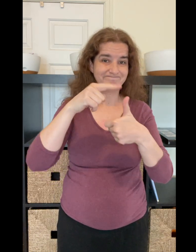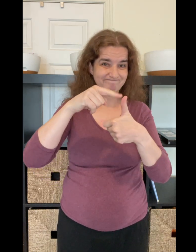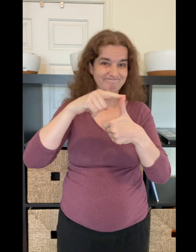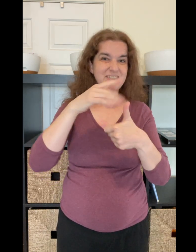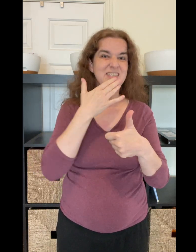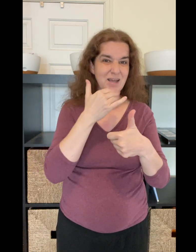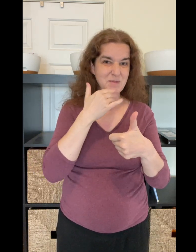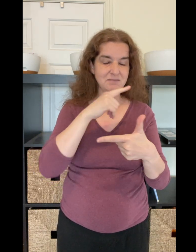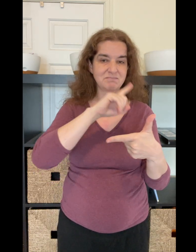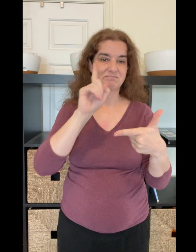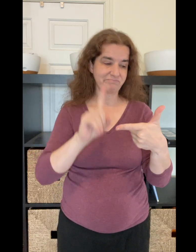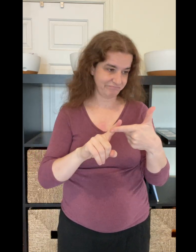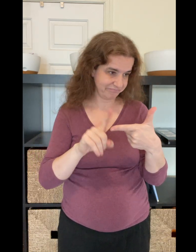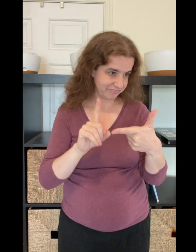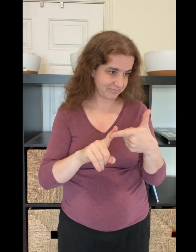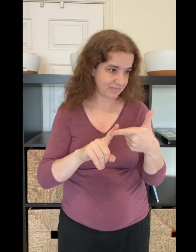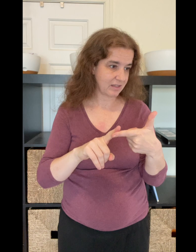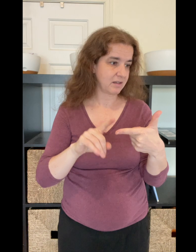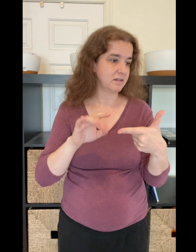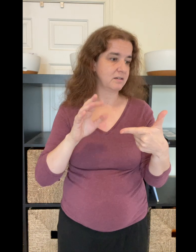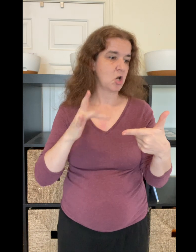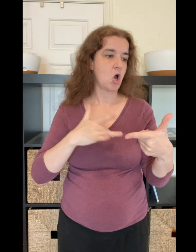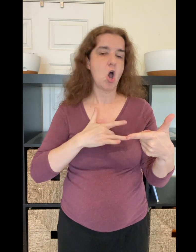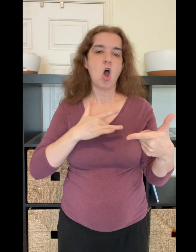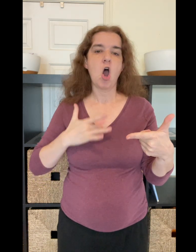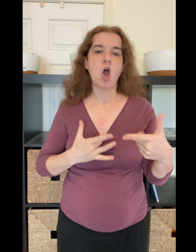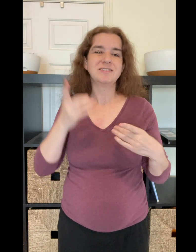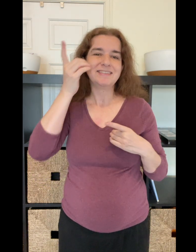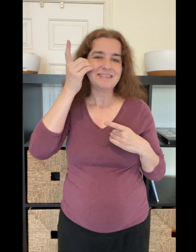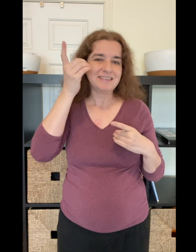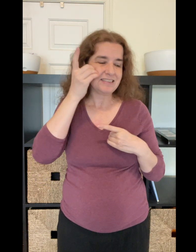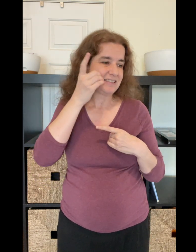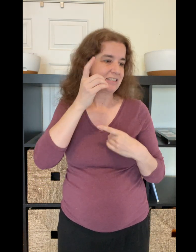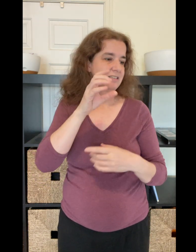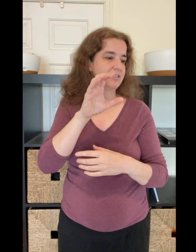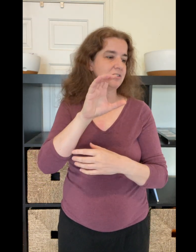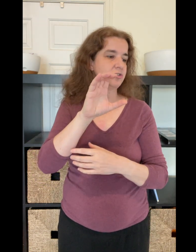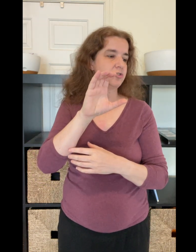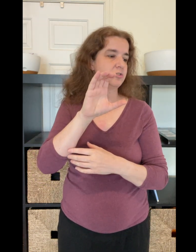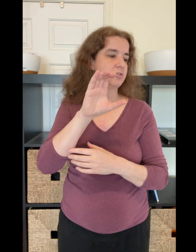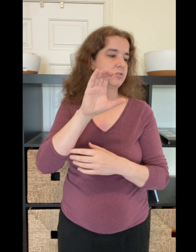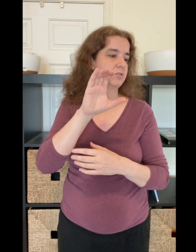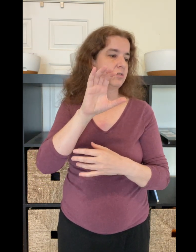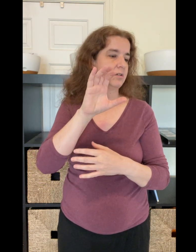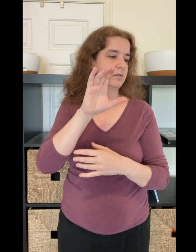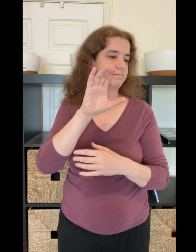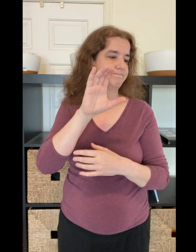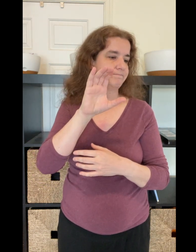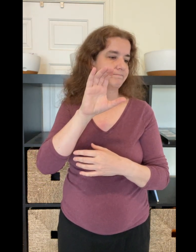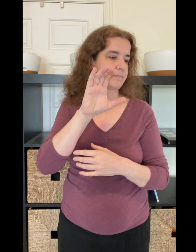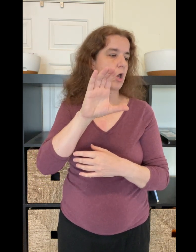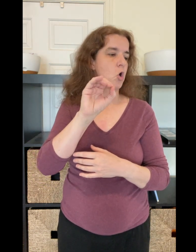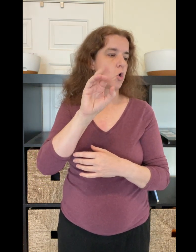with diabetes. That's the first thing it's related to. And then also it's related to heart disease. That's